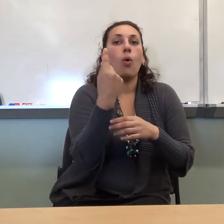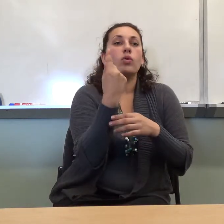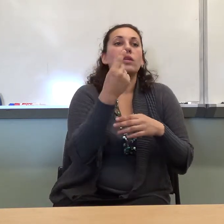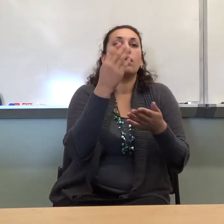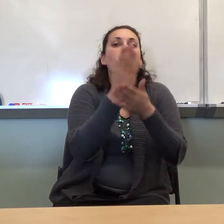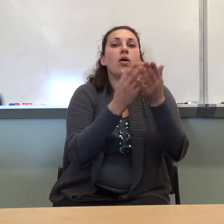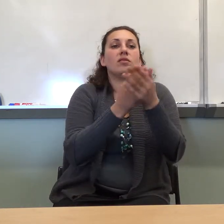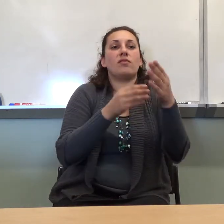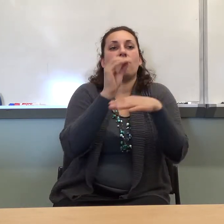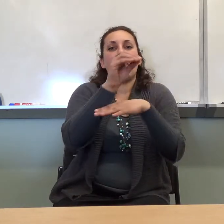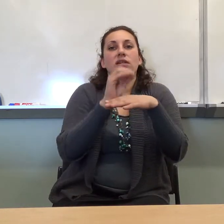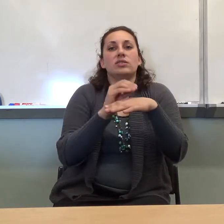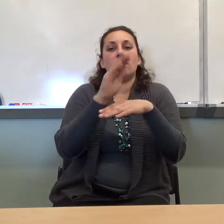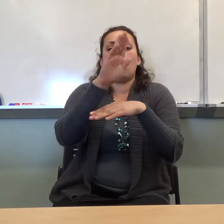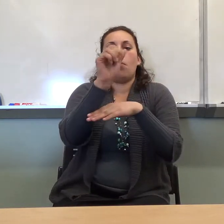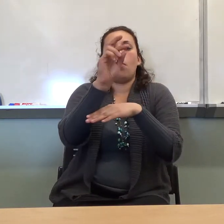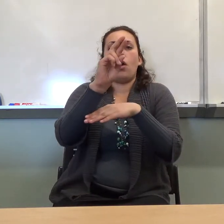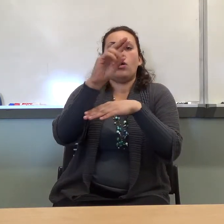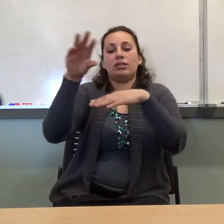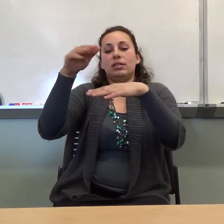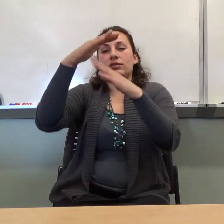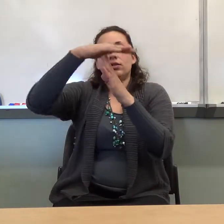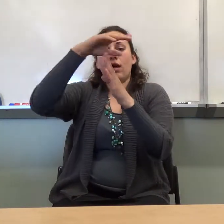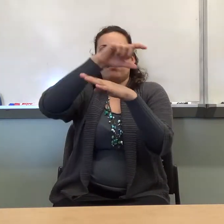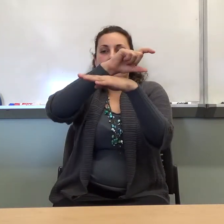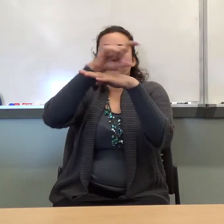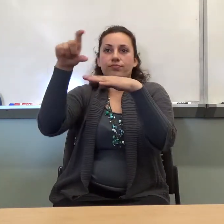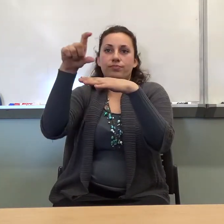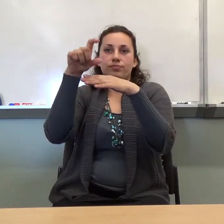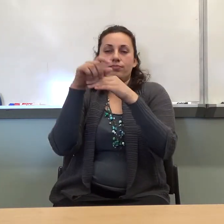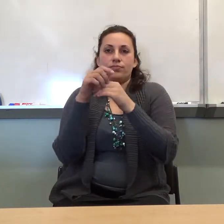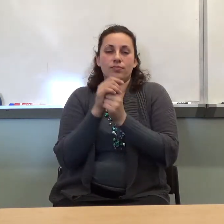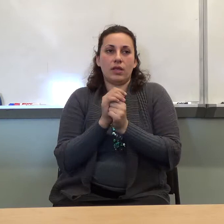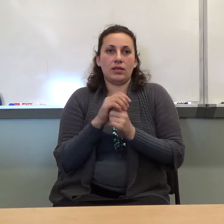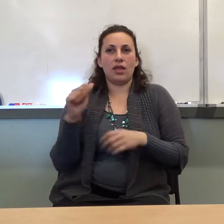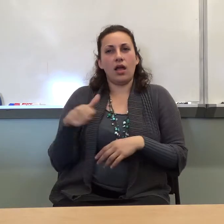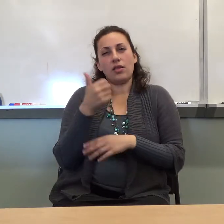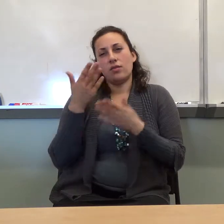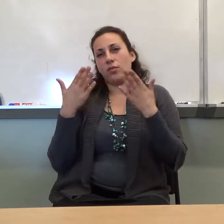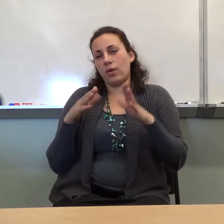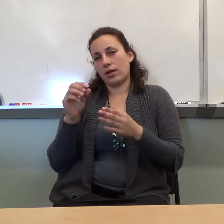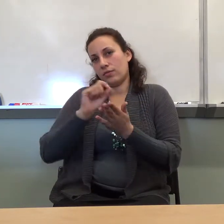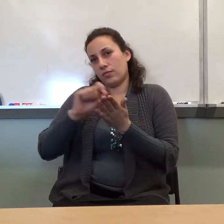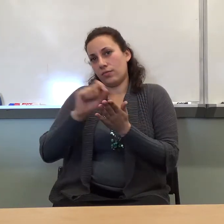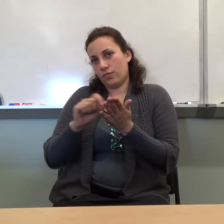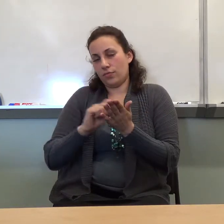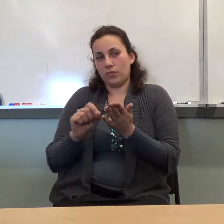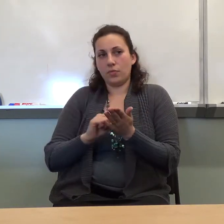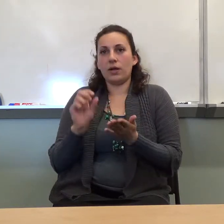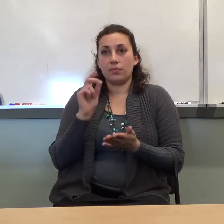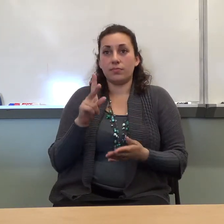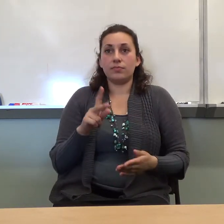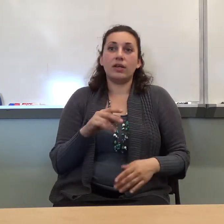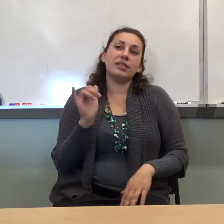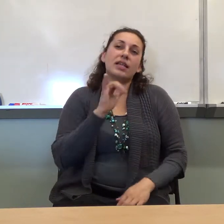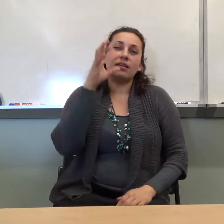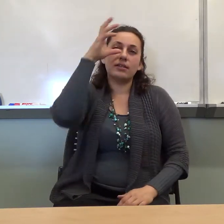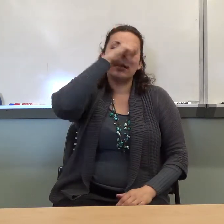of here. However, there's another way to write this, and it's giving an estimation of the number. In other